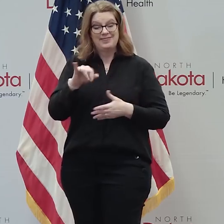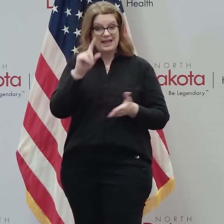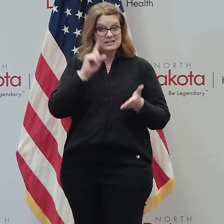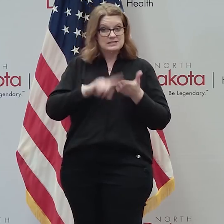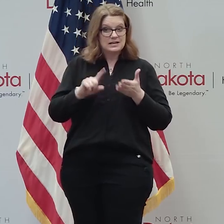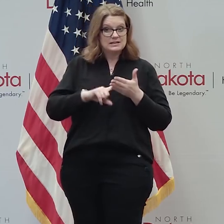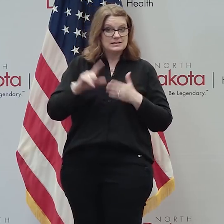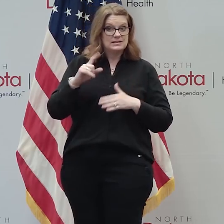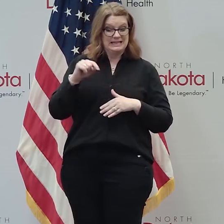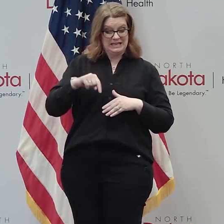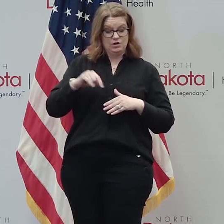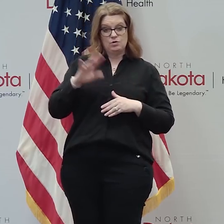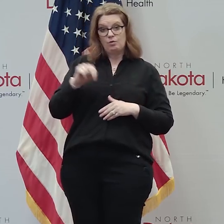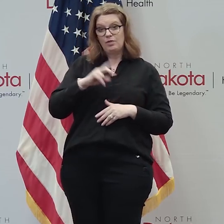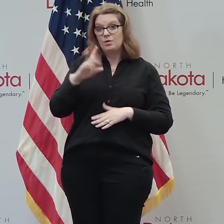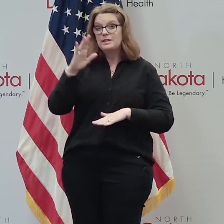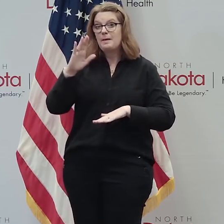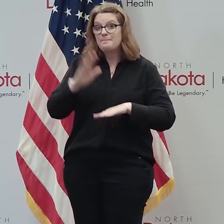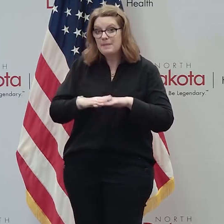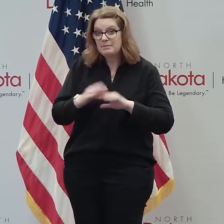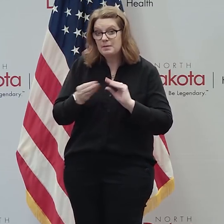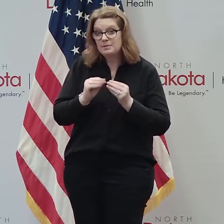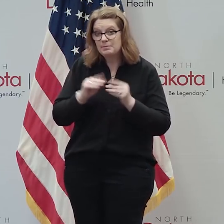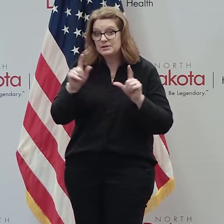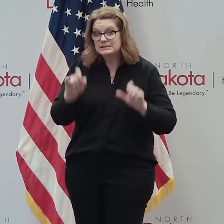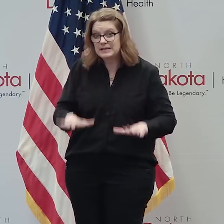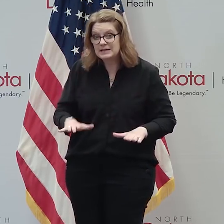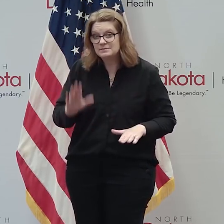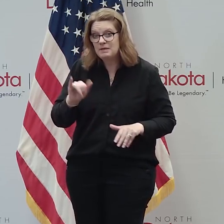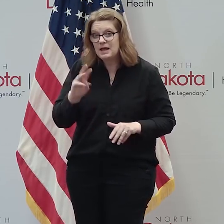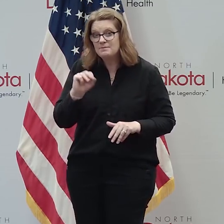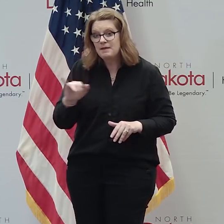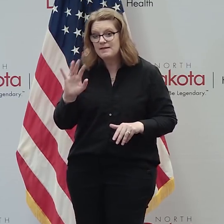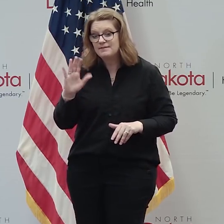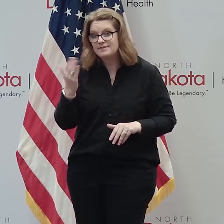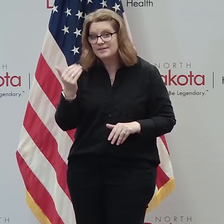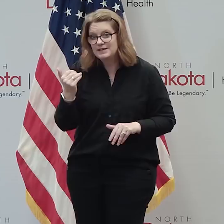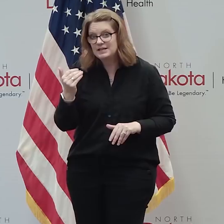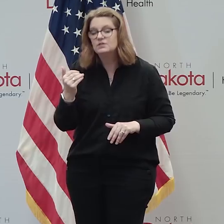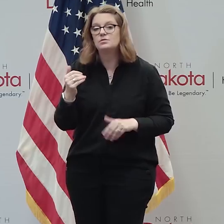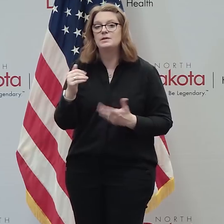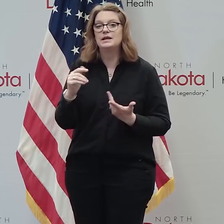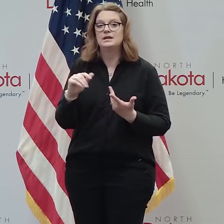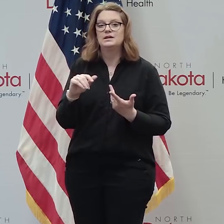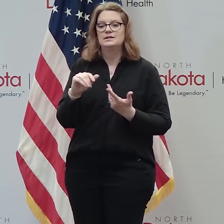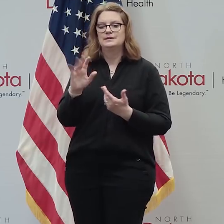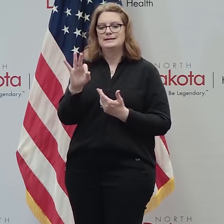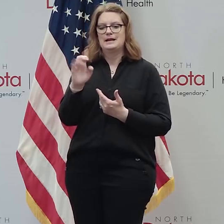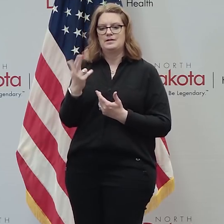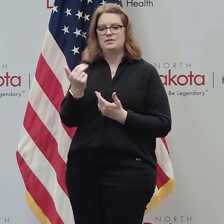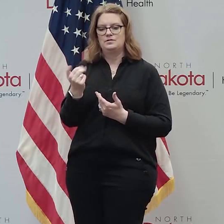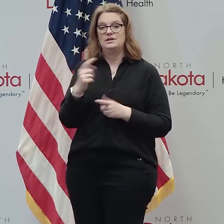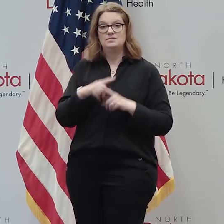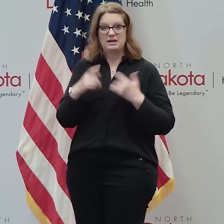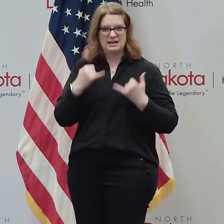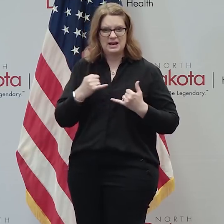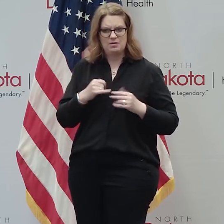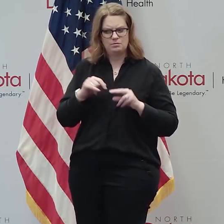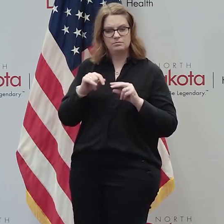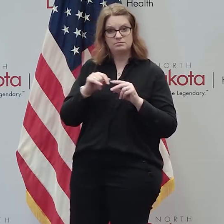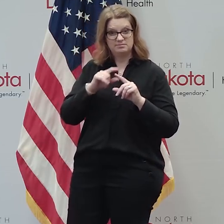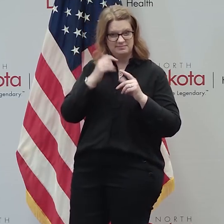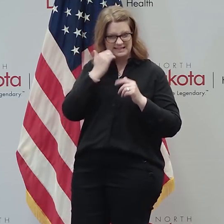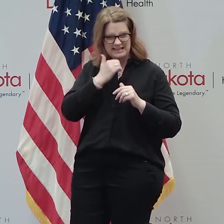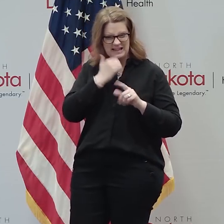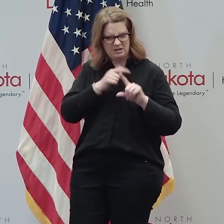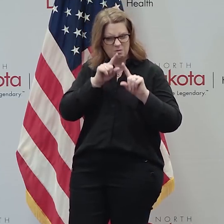number of tests that should be completed in North Dakota by May 15th would be 913, and as everybody knows that watches these reports,